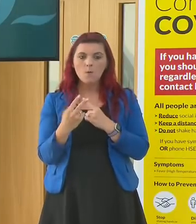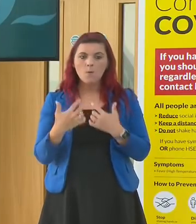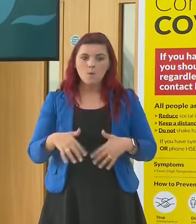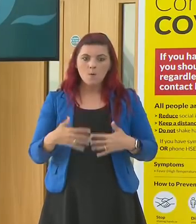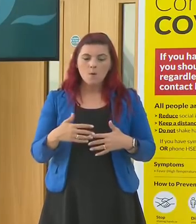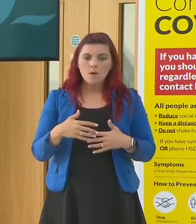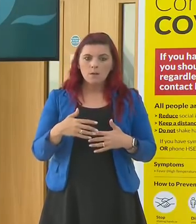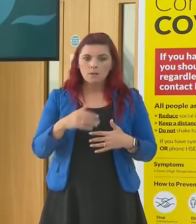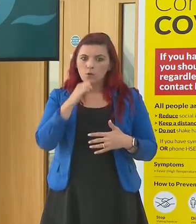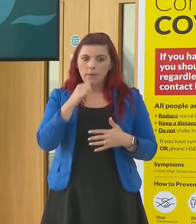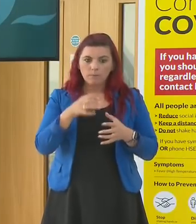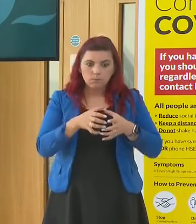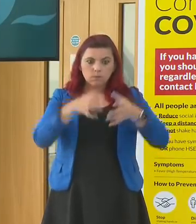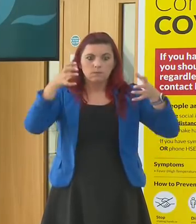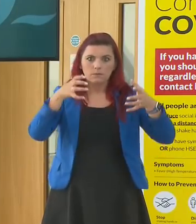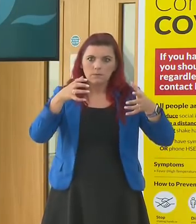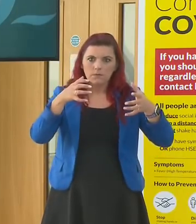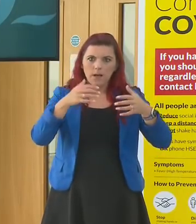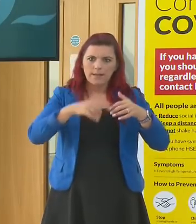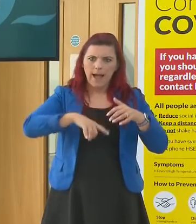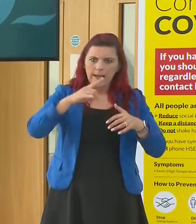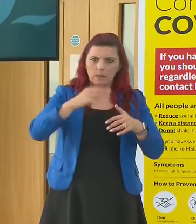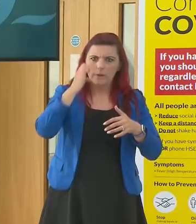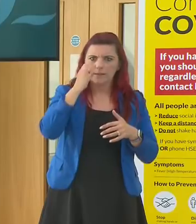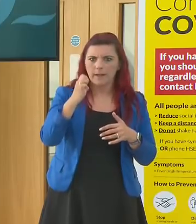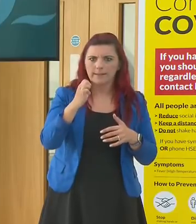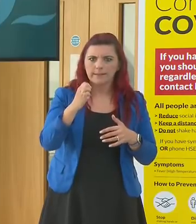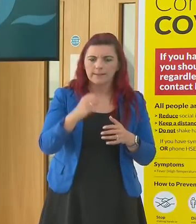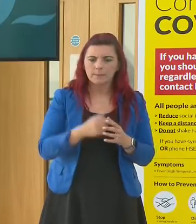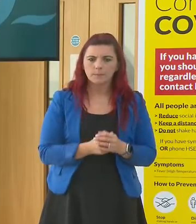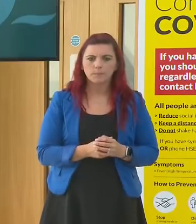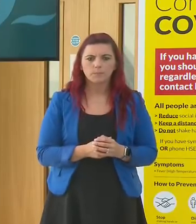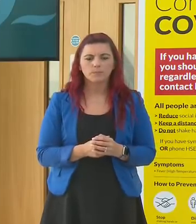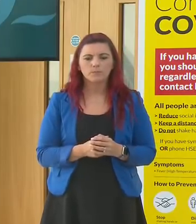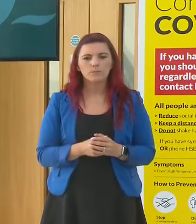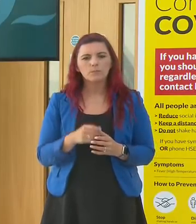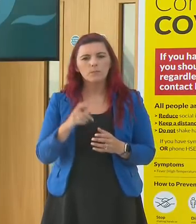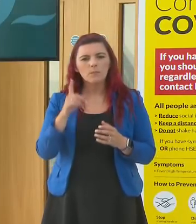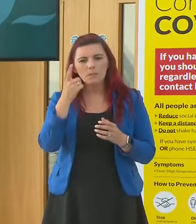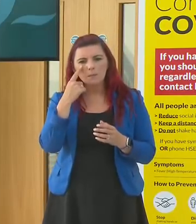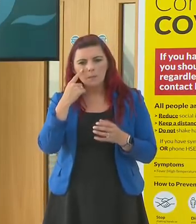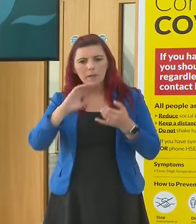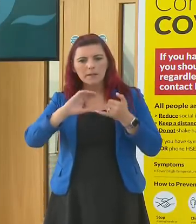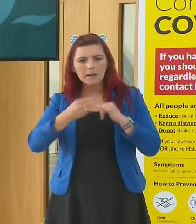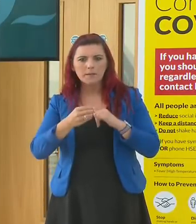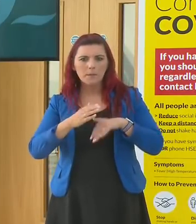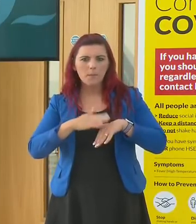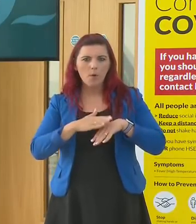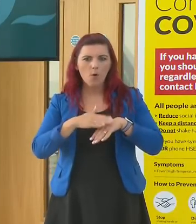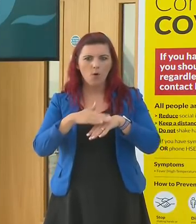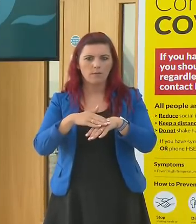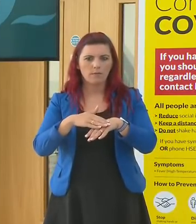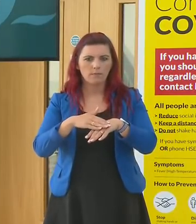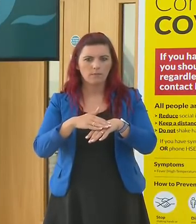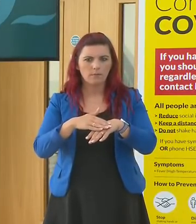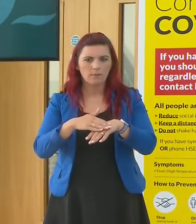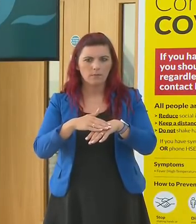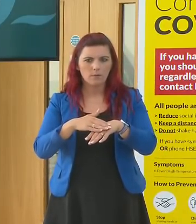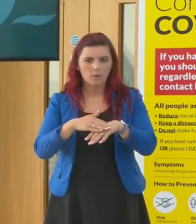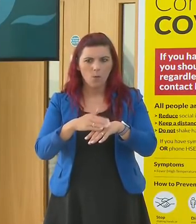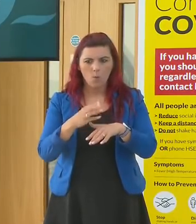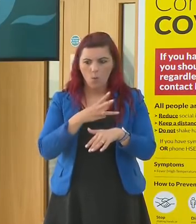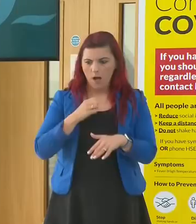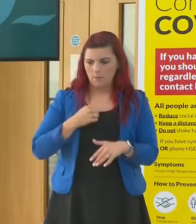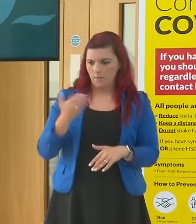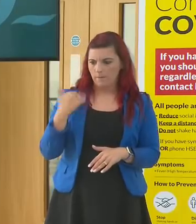surge to the levels that we feared at that time. We've also seen the testing go down from a peak of 25% positivity,